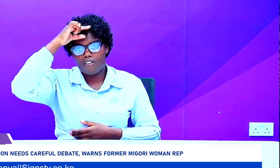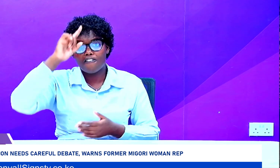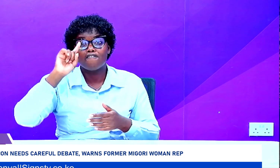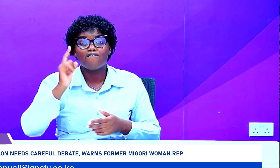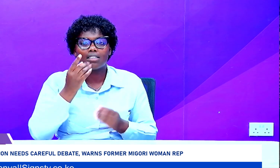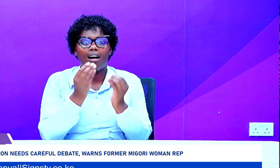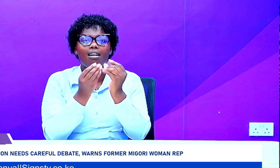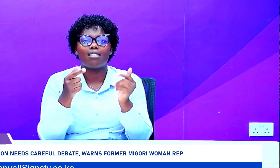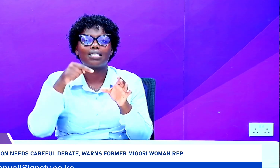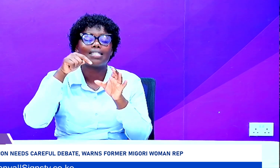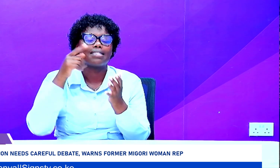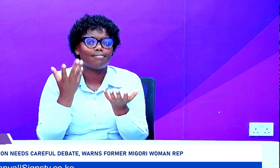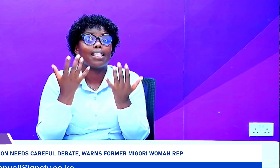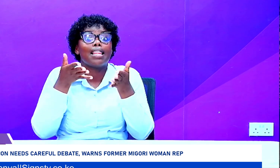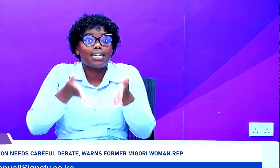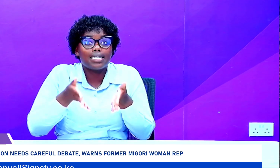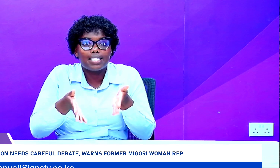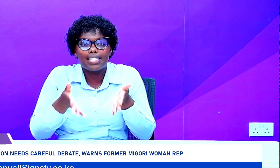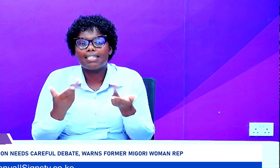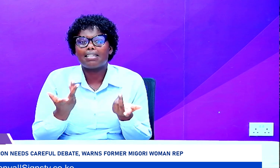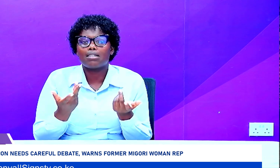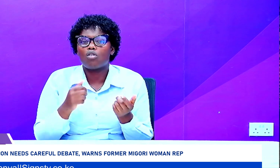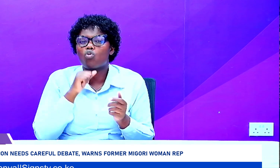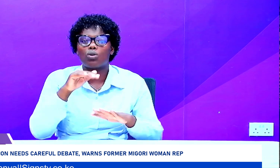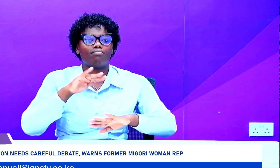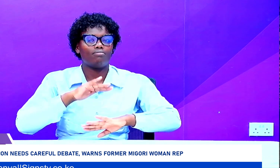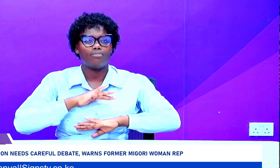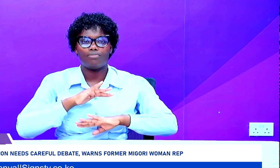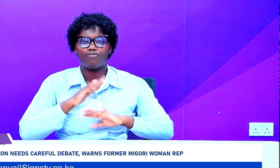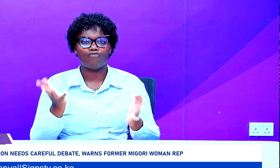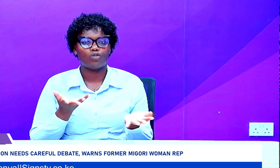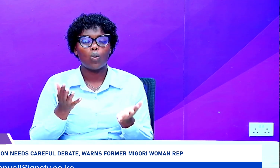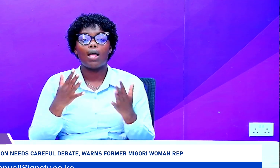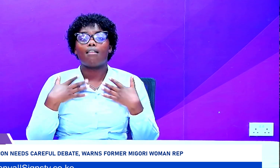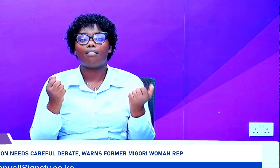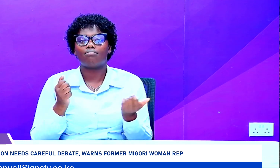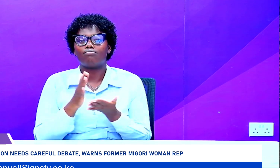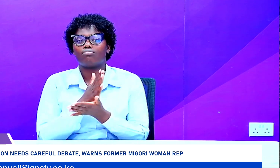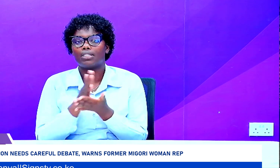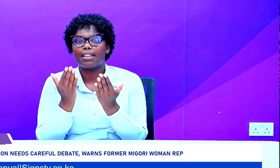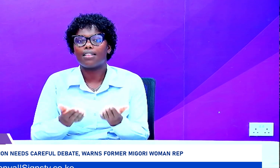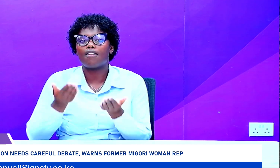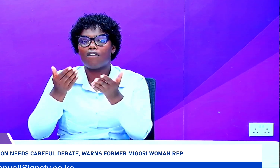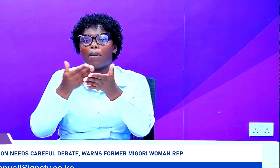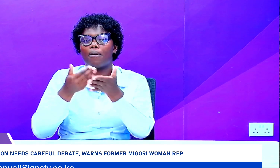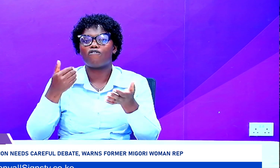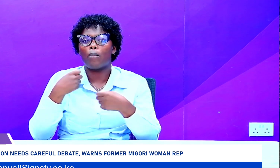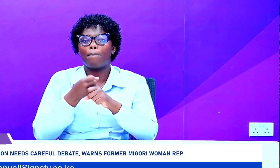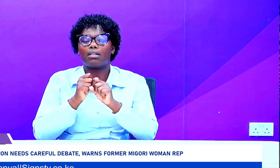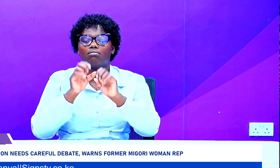reference, challenging the county governors to first address existing inefficiencies in healthcare delivery